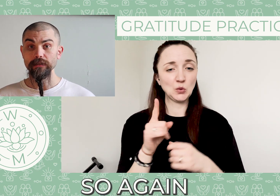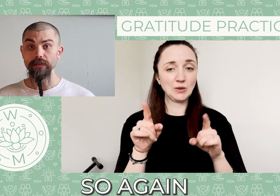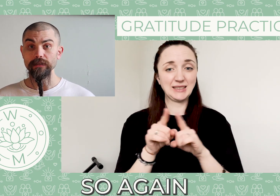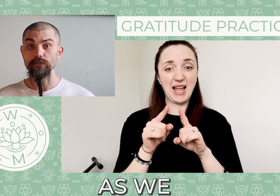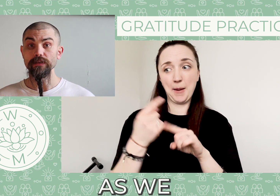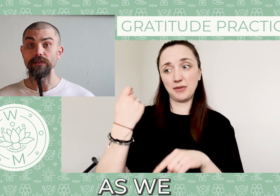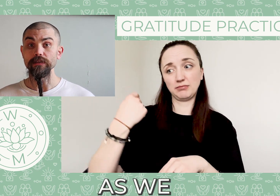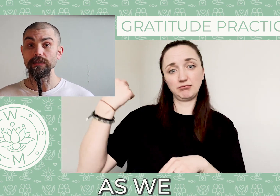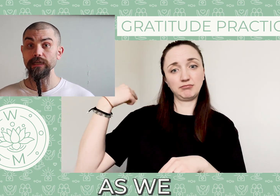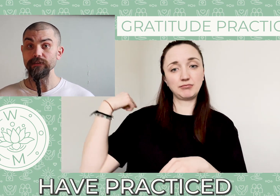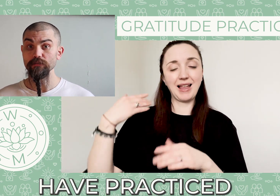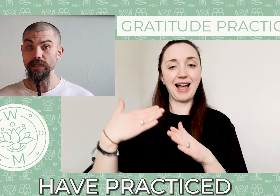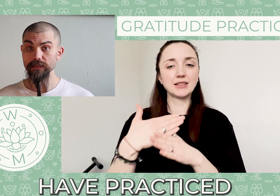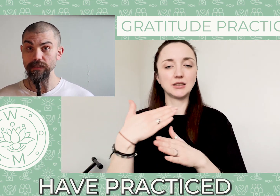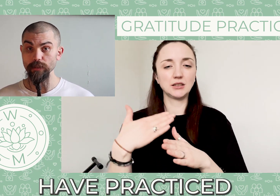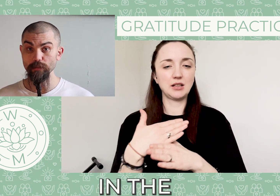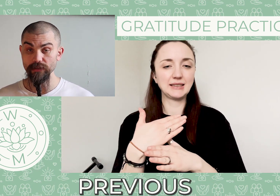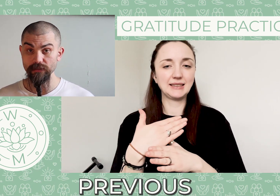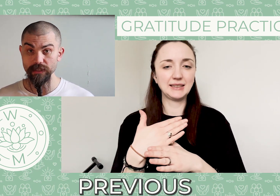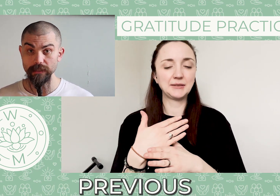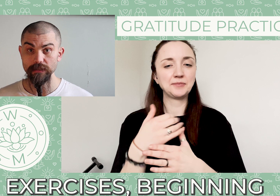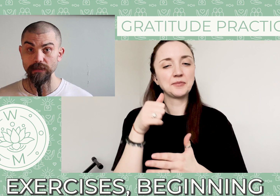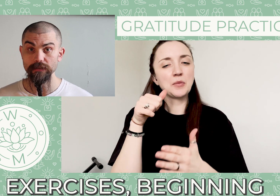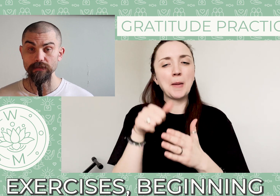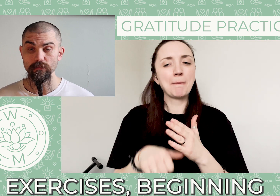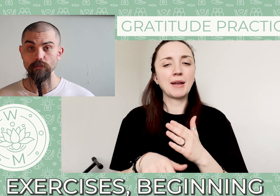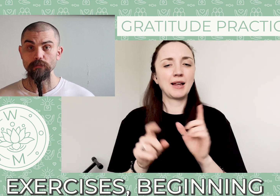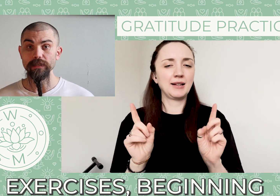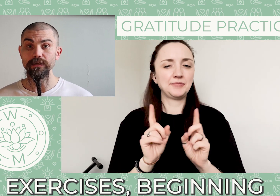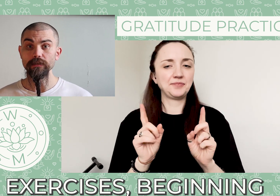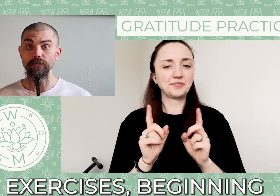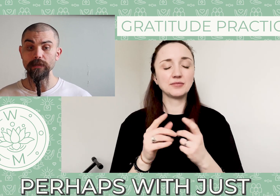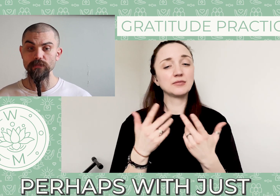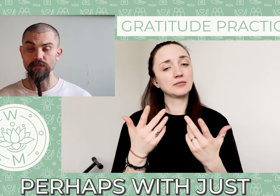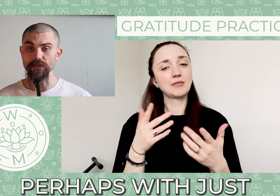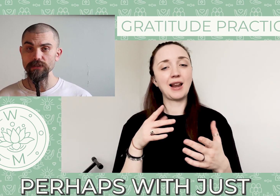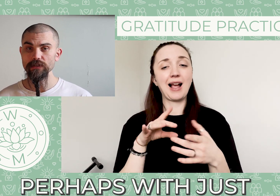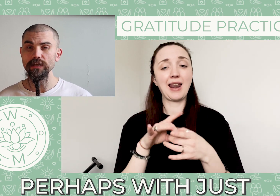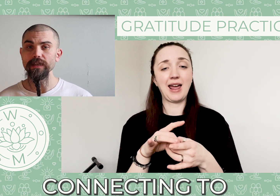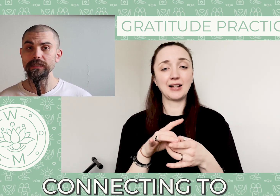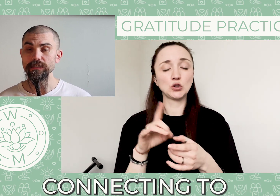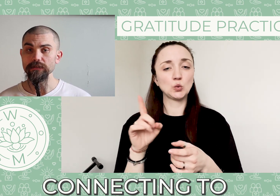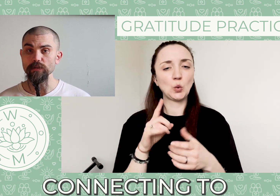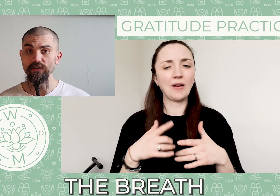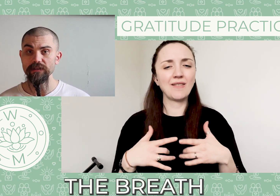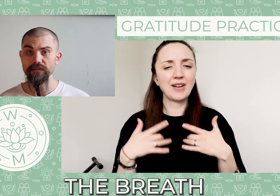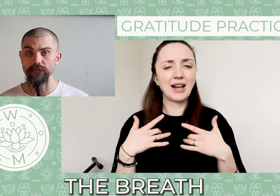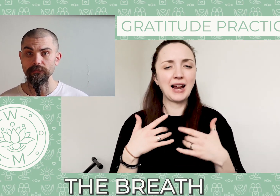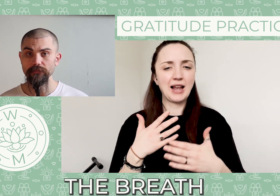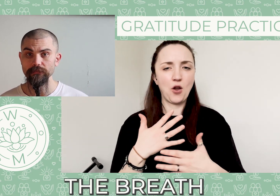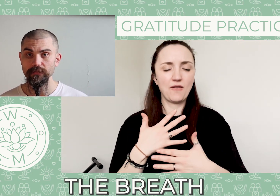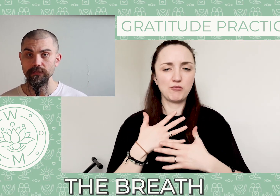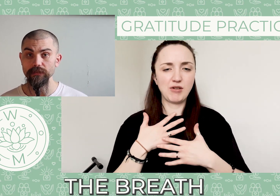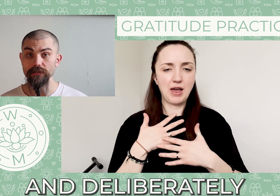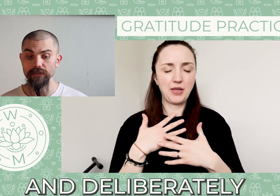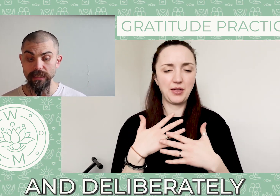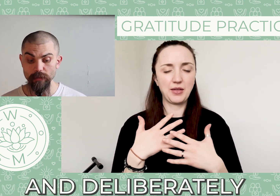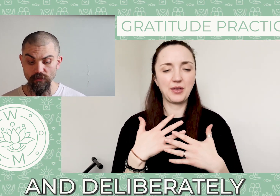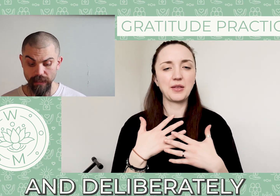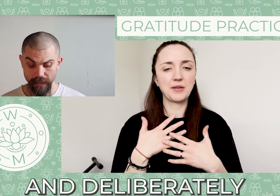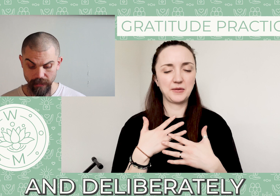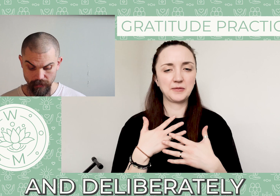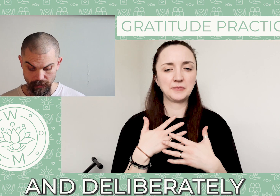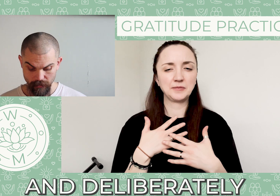So again, as we have practiced in the previous exercises, beginning perhaps with just connecting to the breath